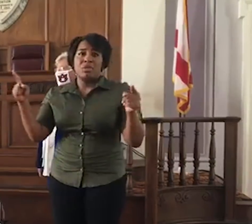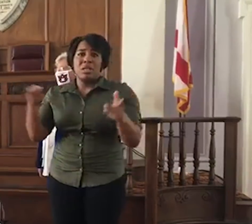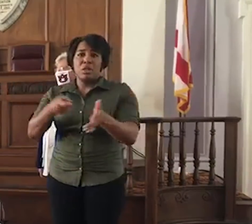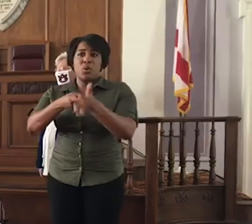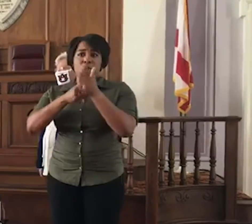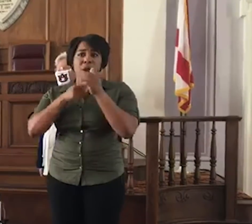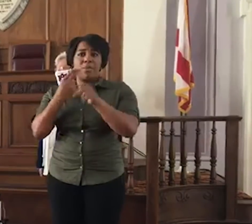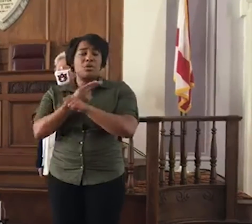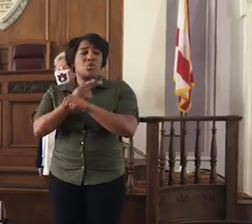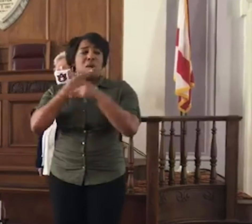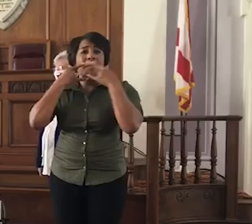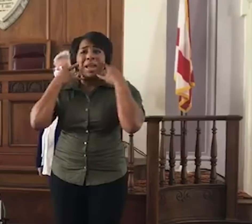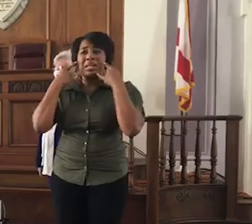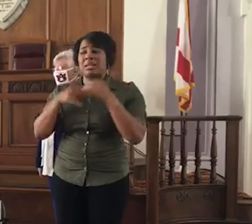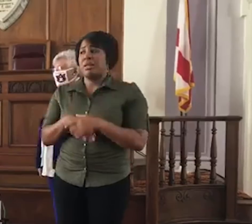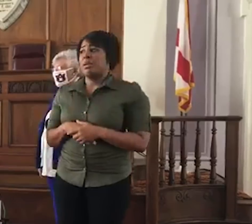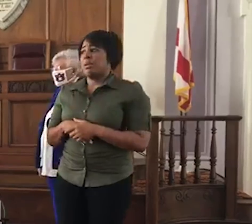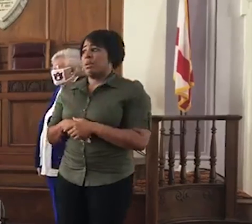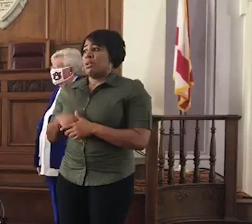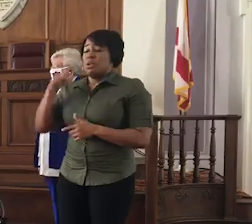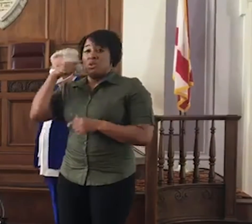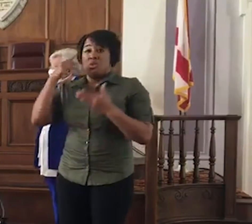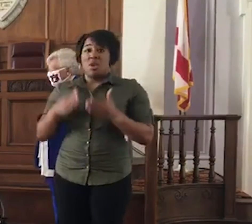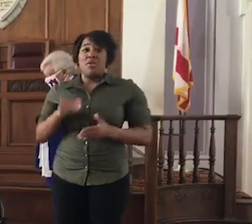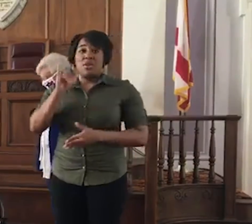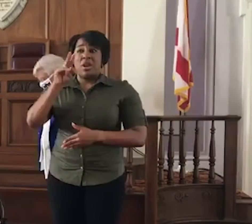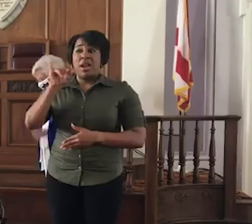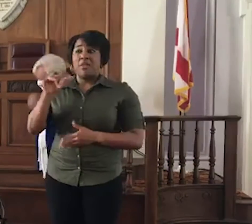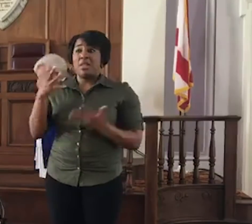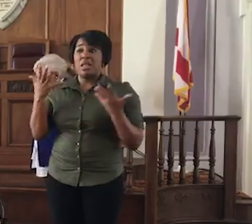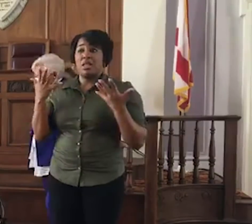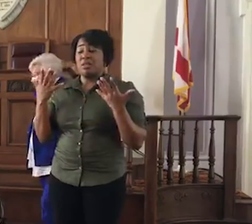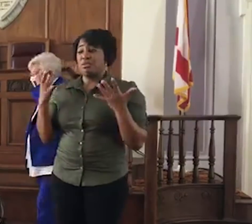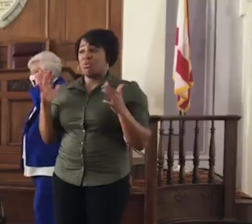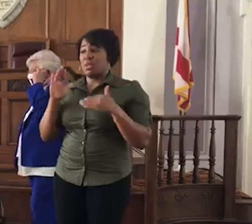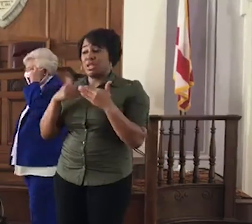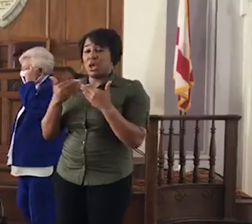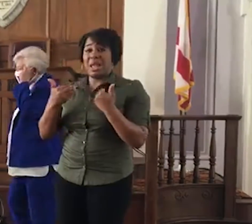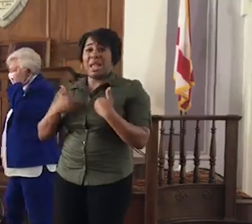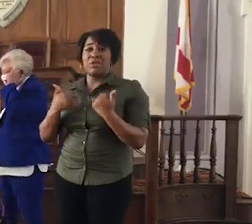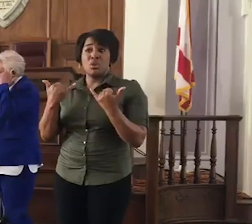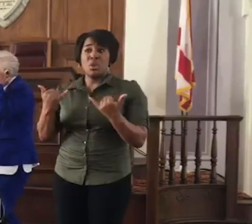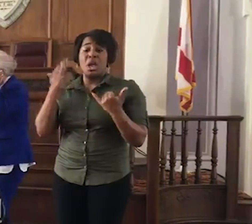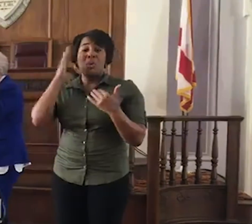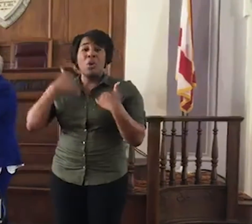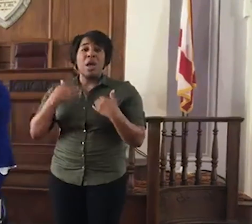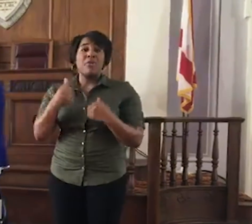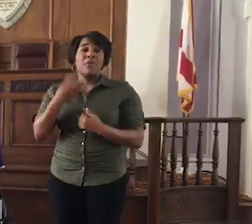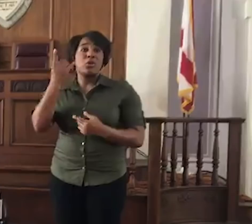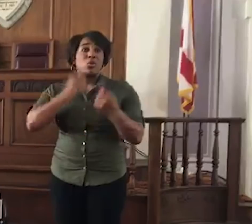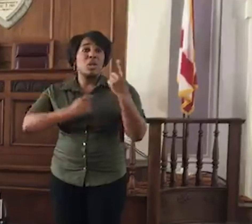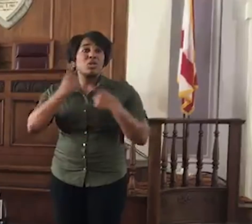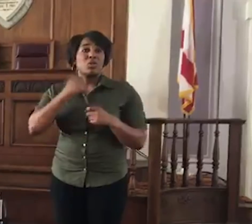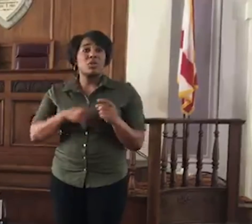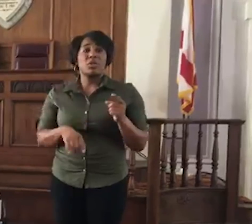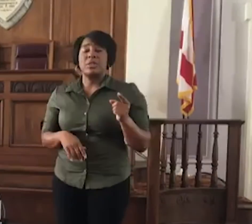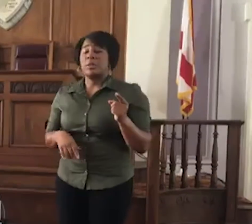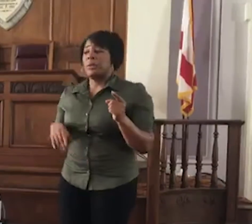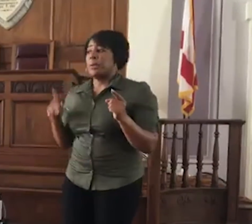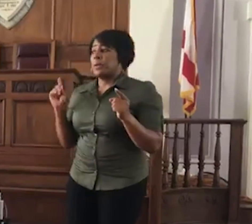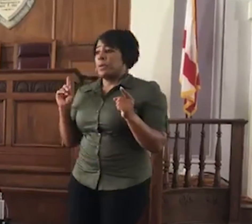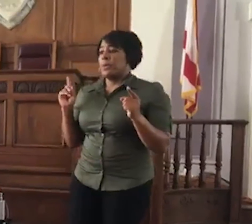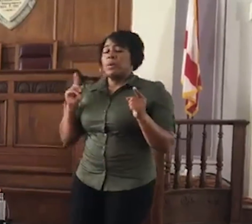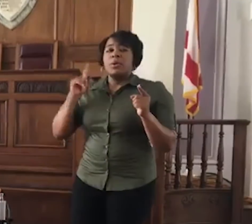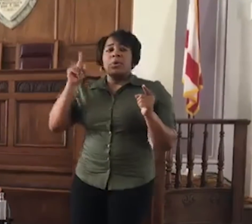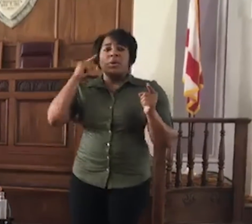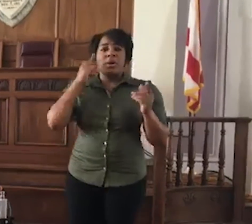So, Governor Ivey, that's all I had prepared, but I'd be happy to answer questions. Governor, I'll open this up for a few questions. Yes, sir. I